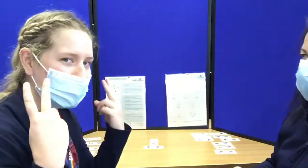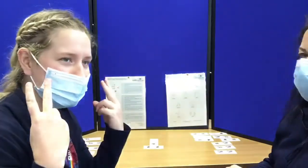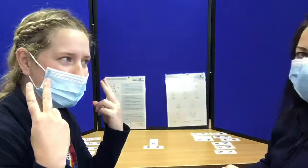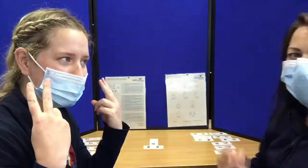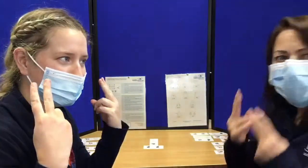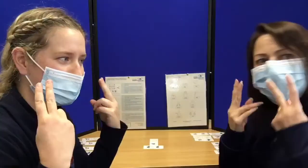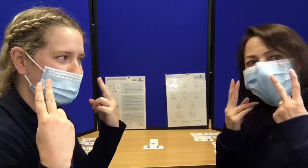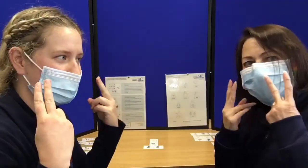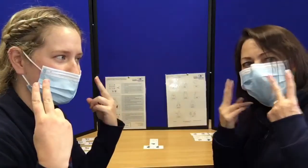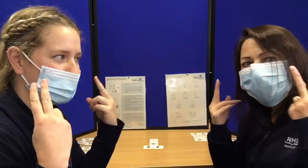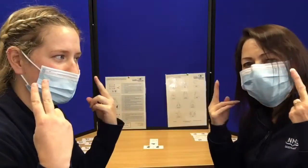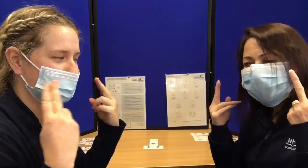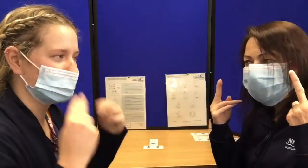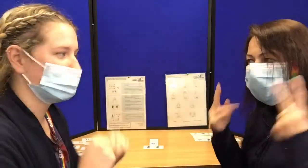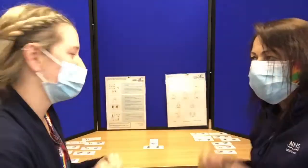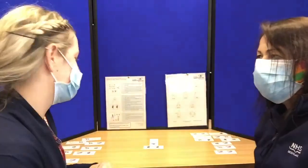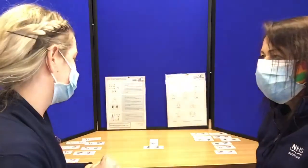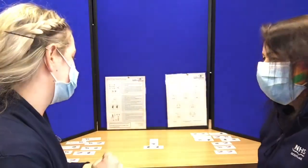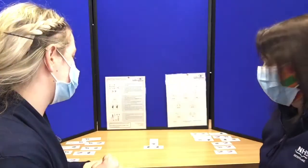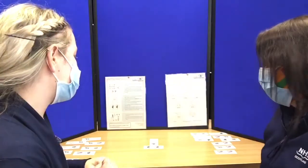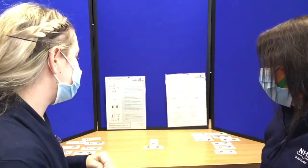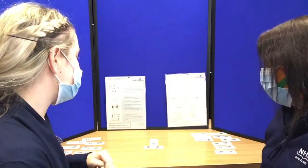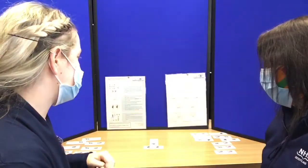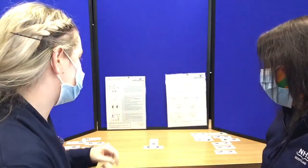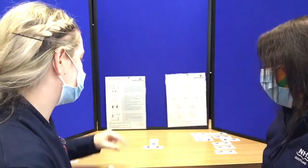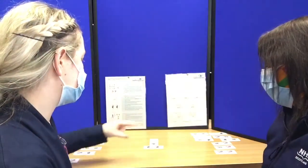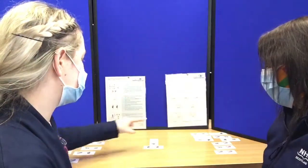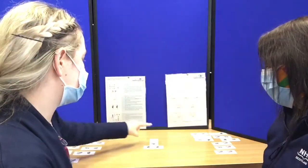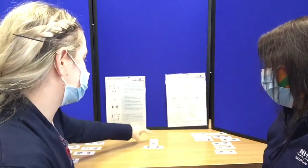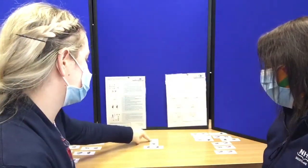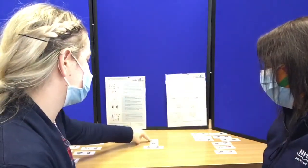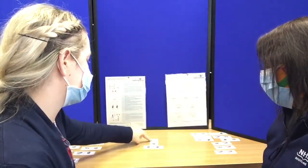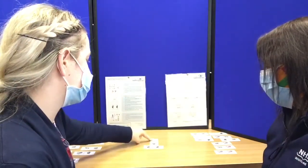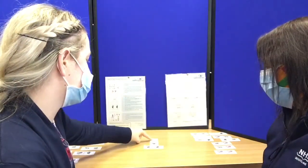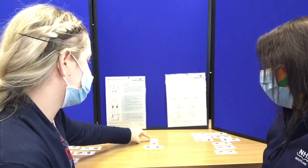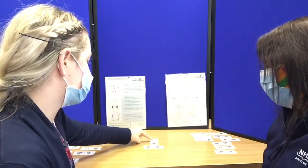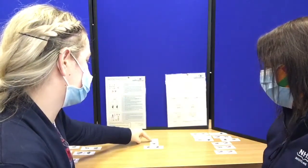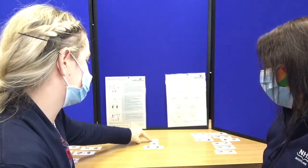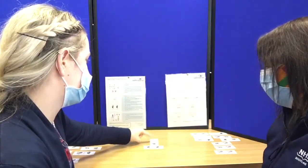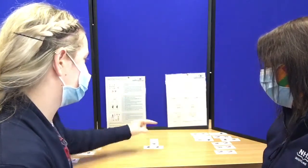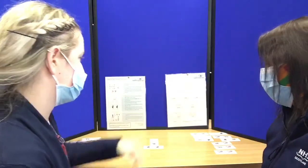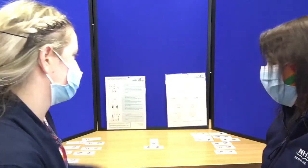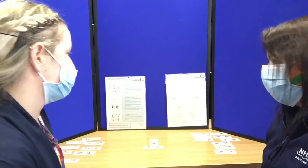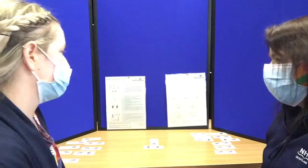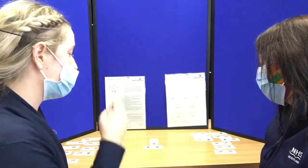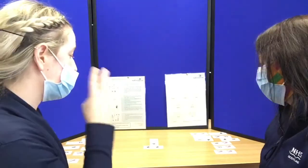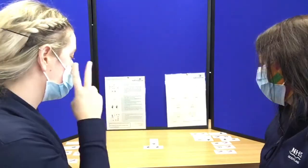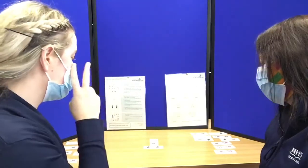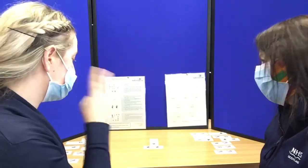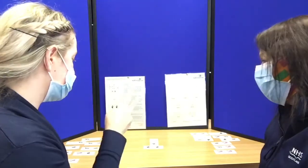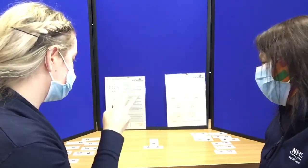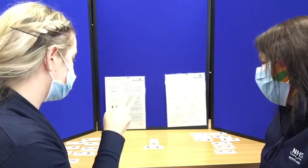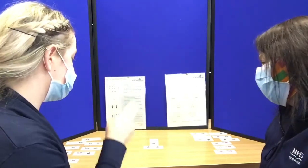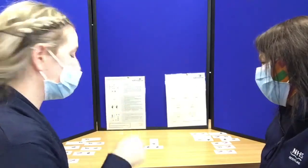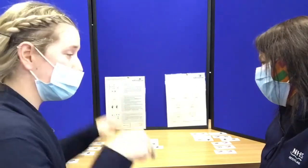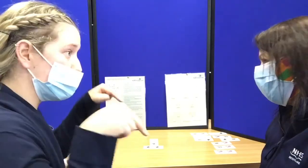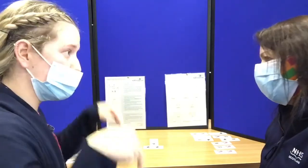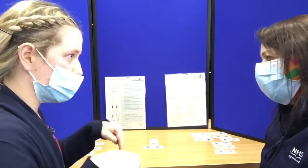Cat. cat, So I need to find a dog. I'm looking for a